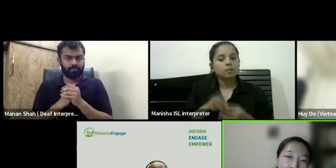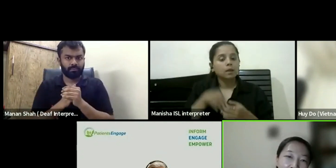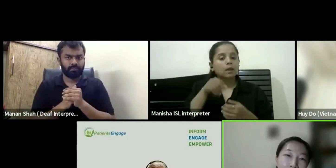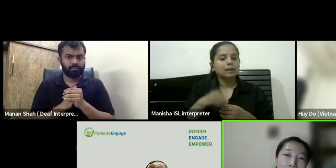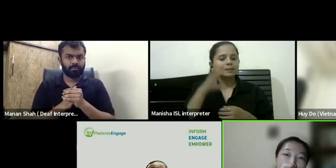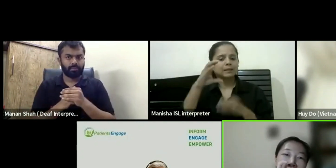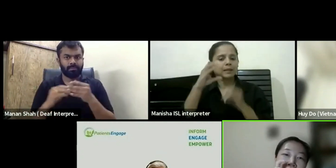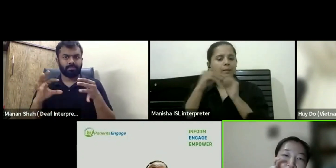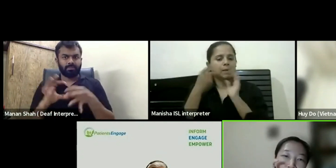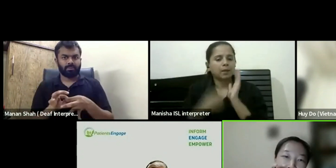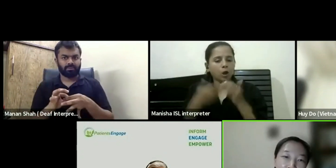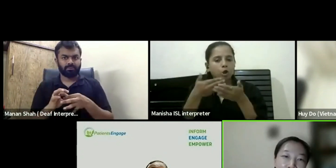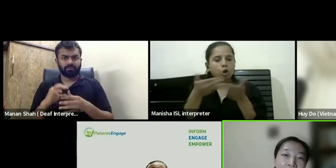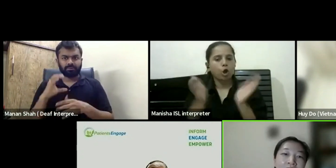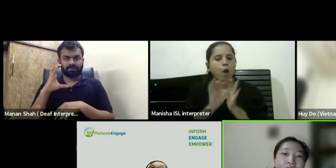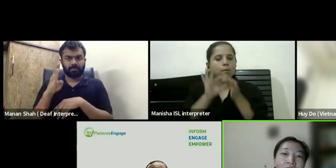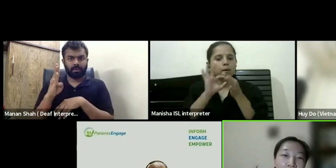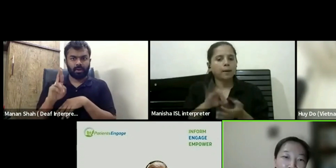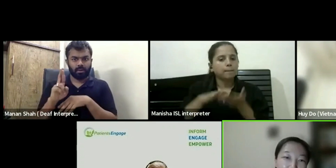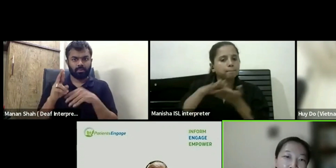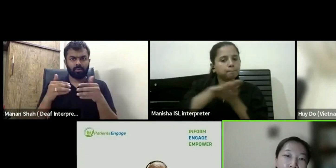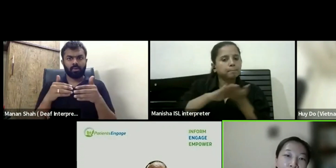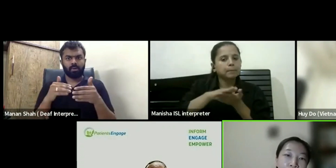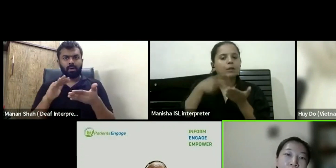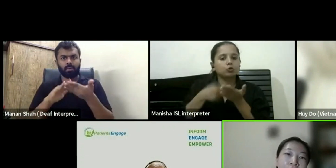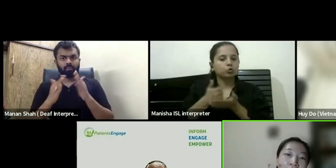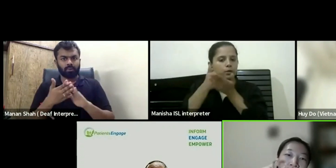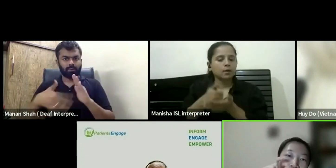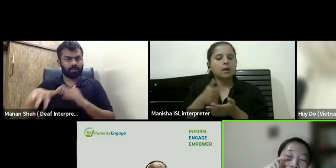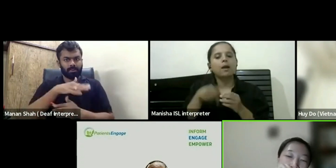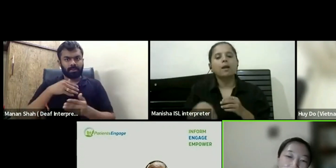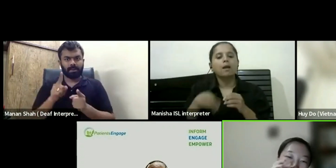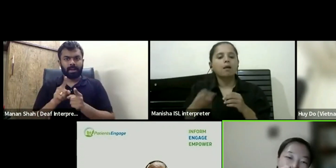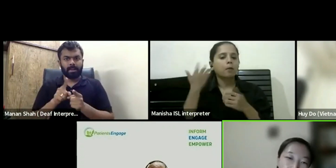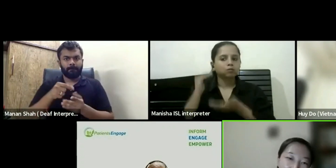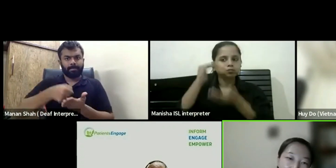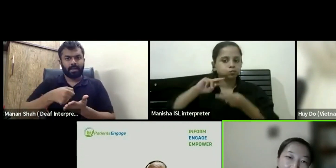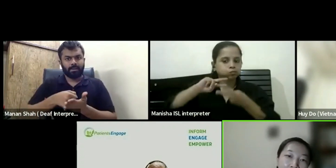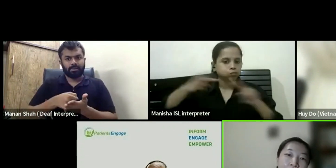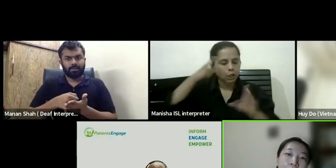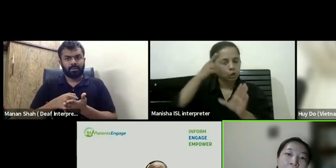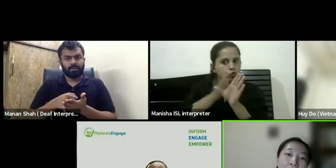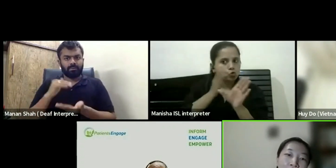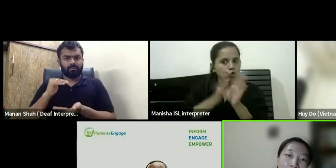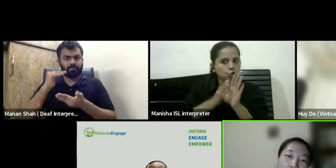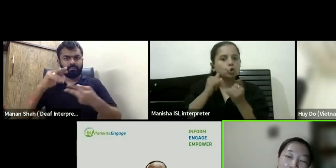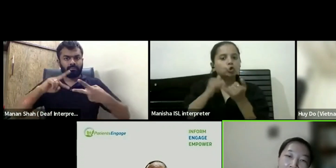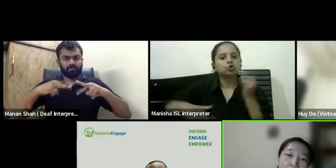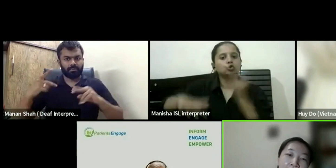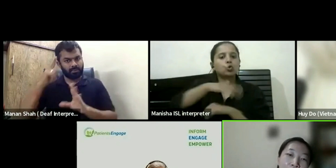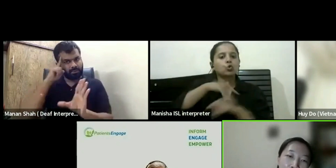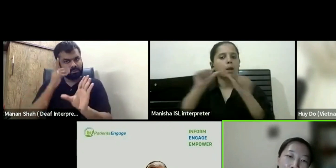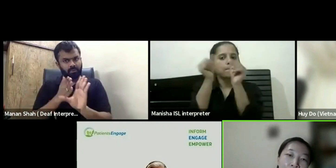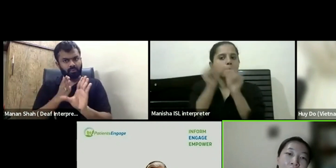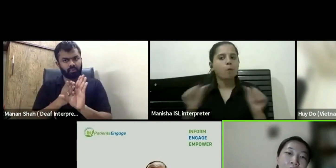a biological, psycho and social model. So if except the physical part for the